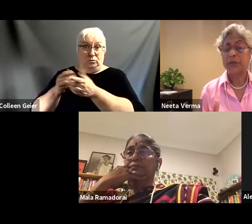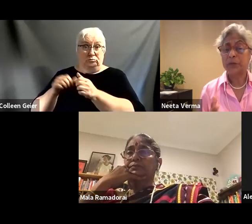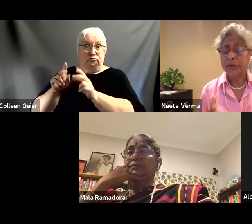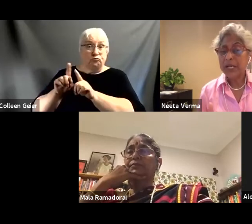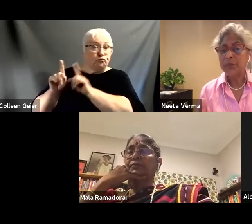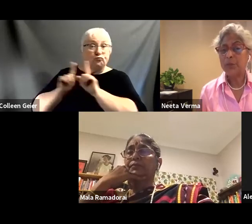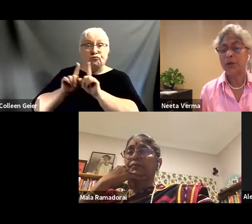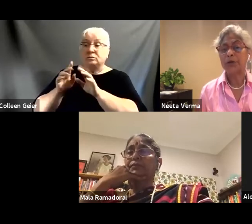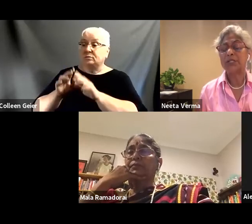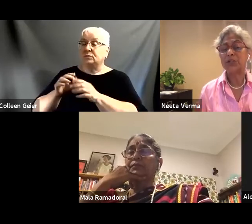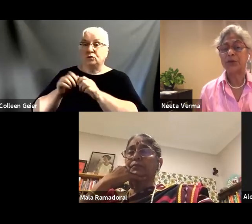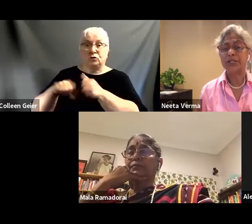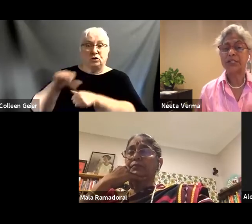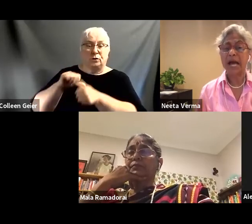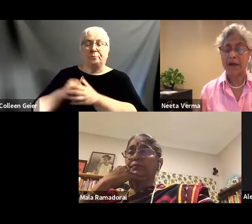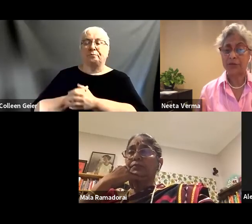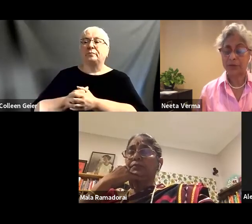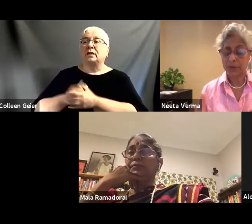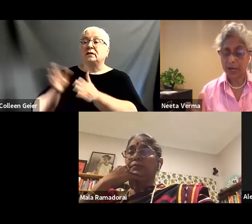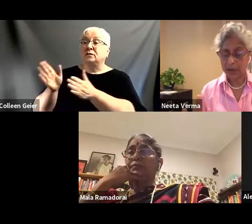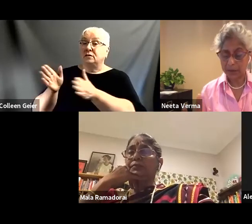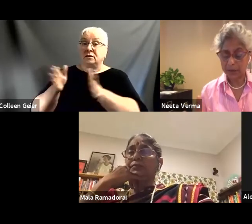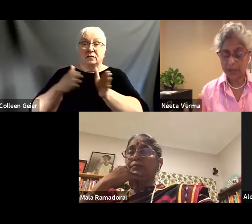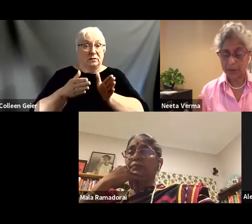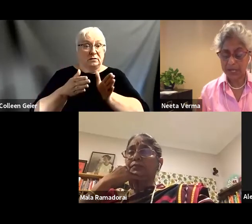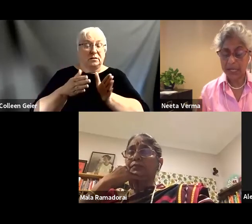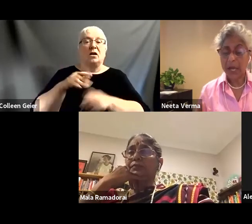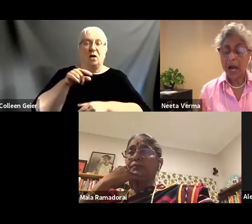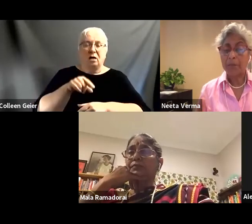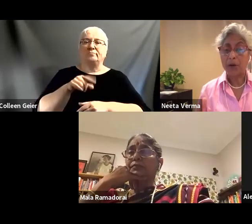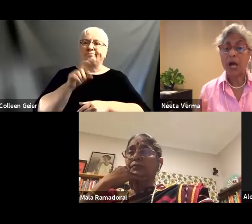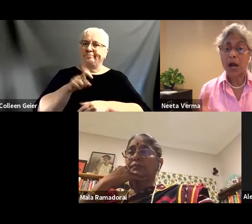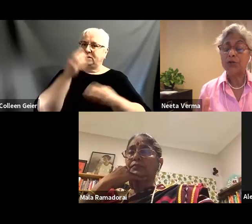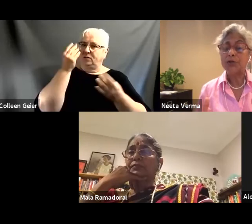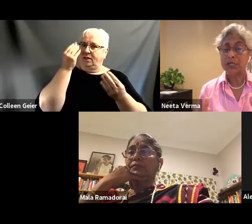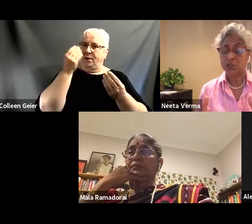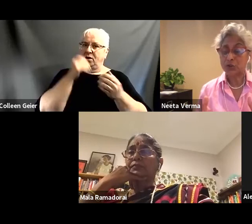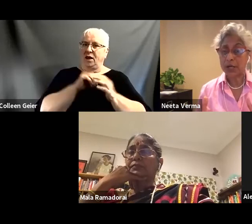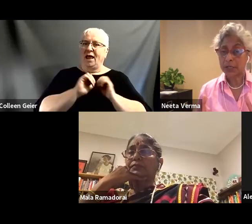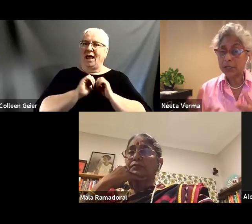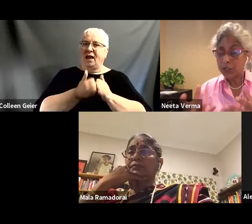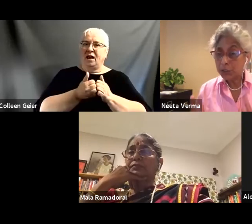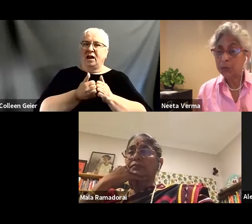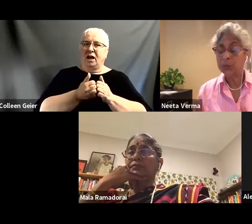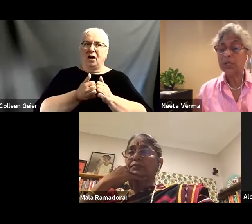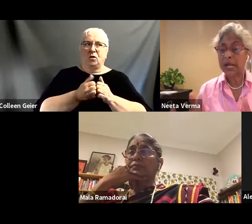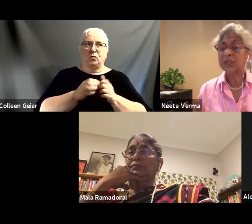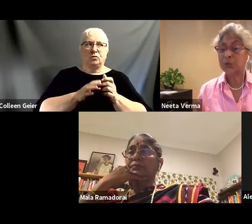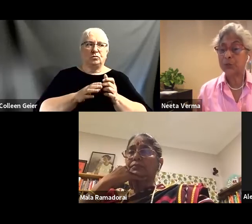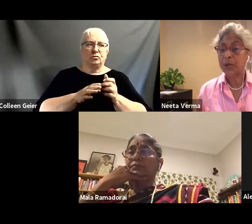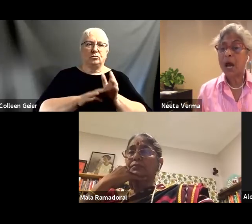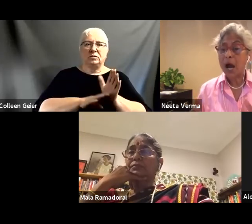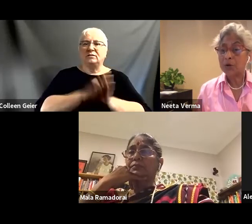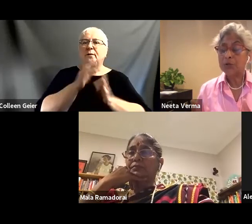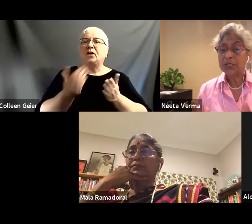of the very important considerations have to be about how do you construct a new